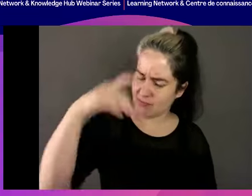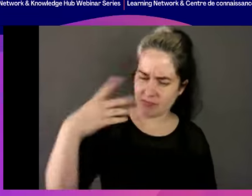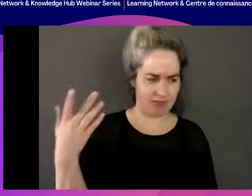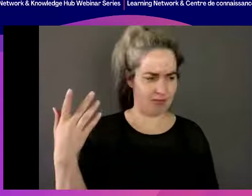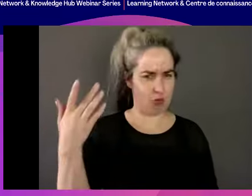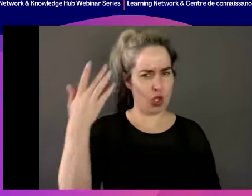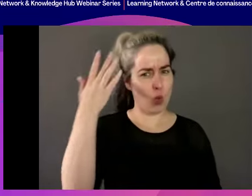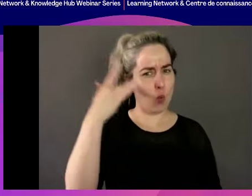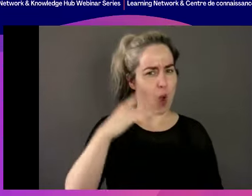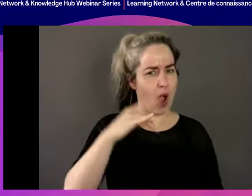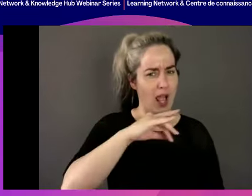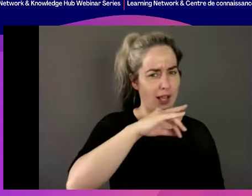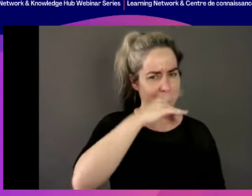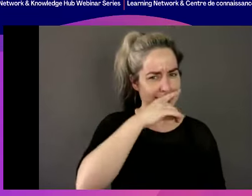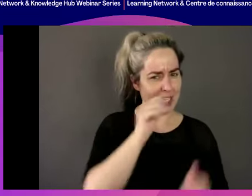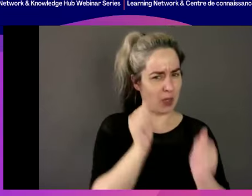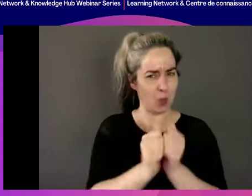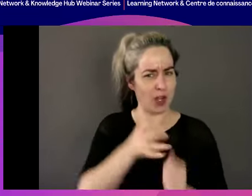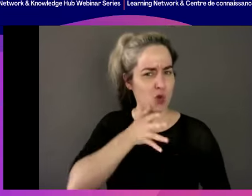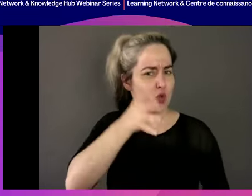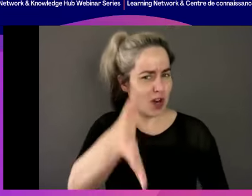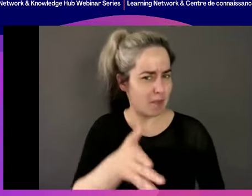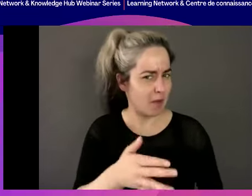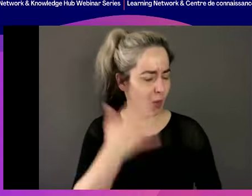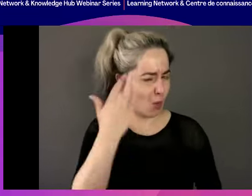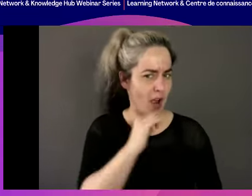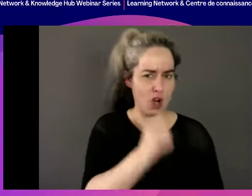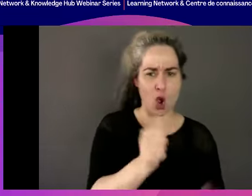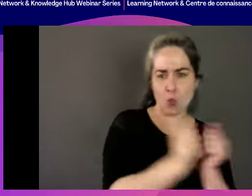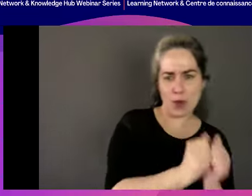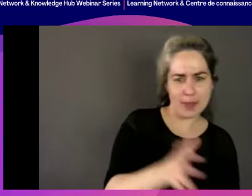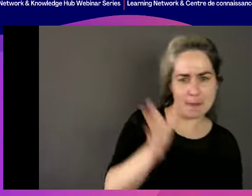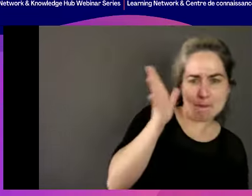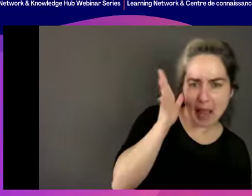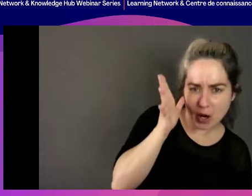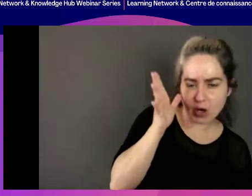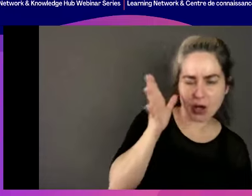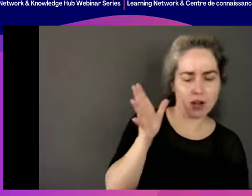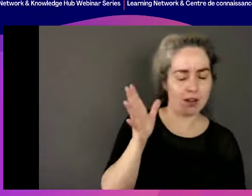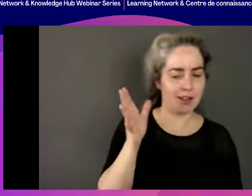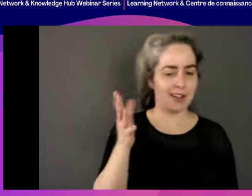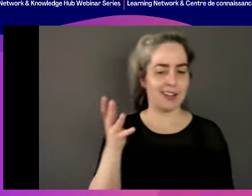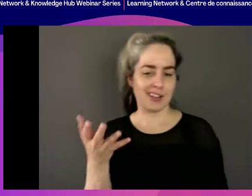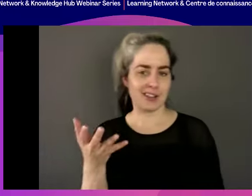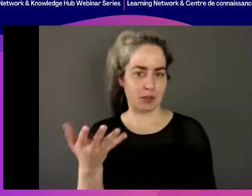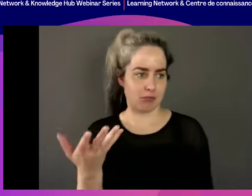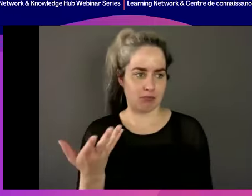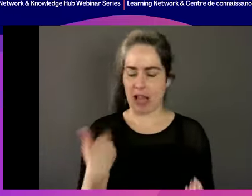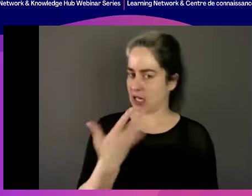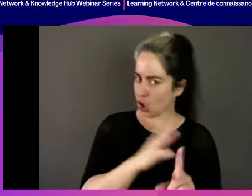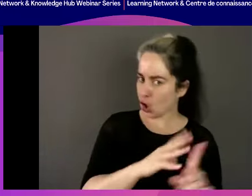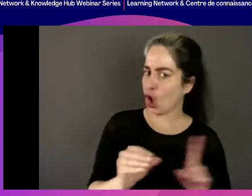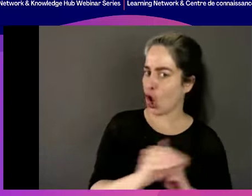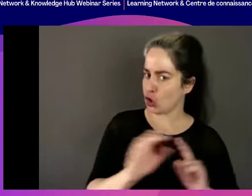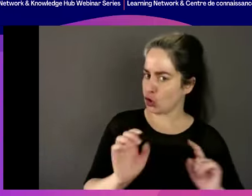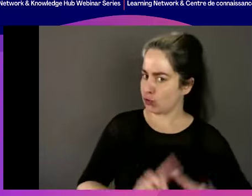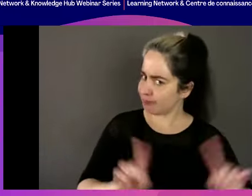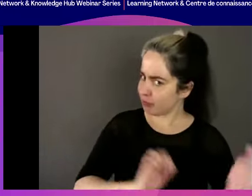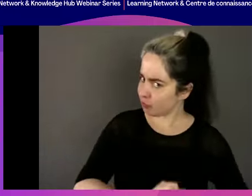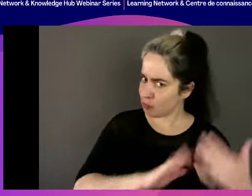the grandparents, and why isn't just questions with culture, because of cultural differences and not